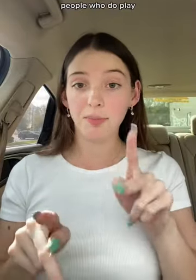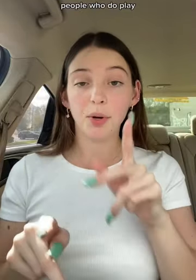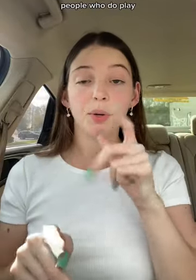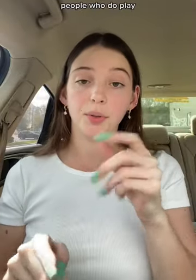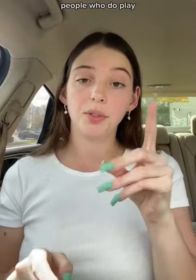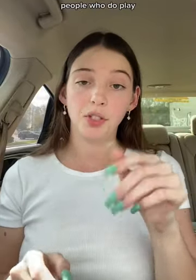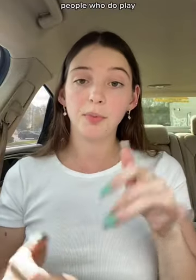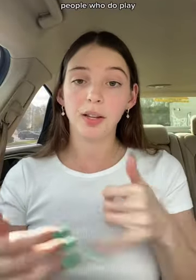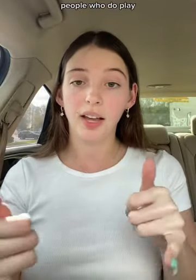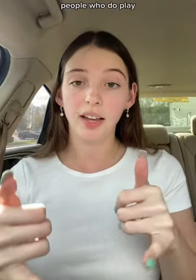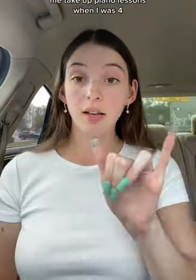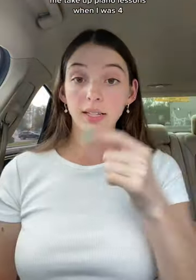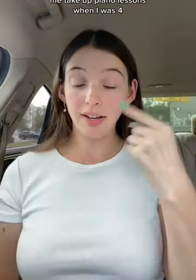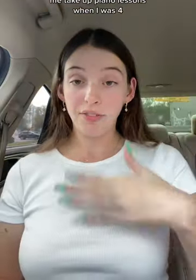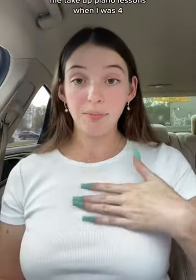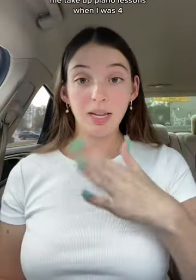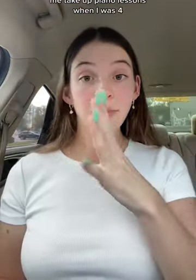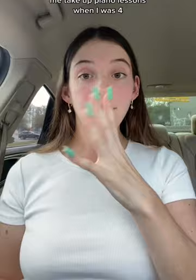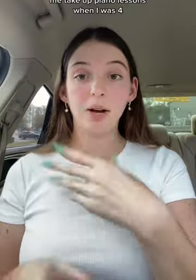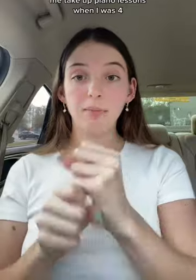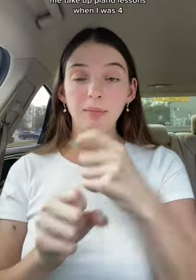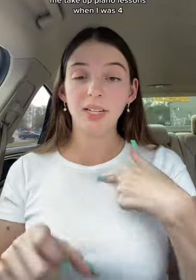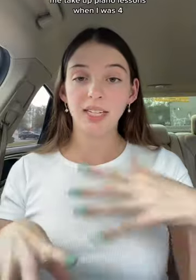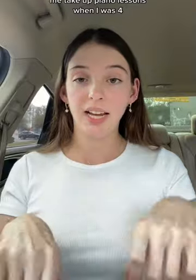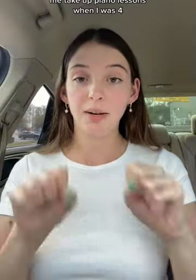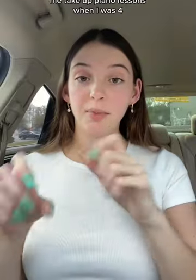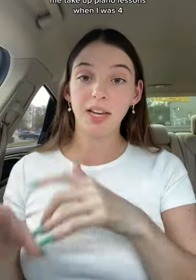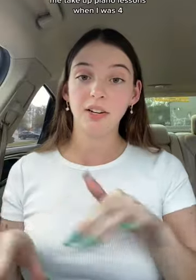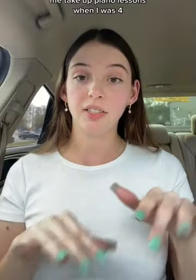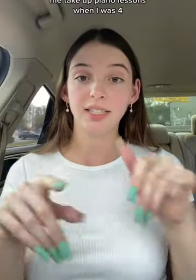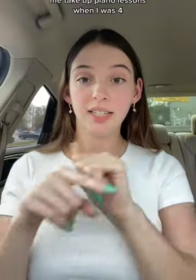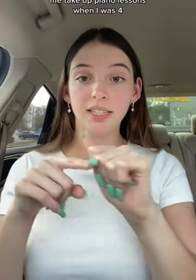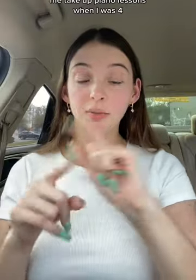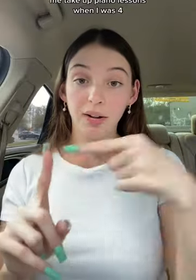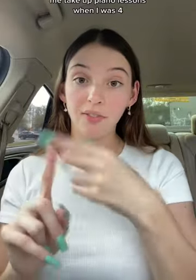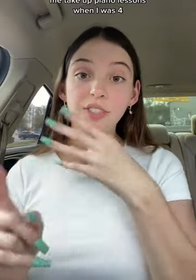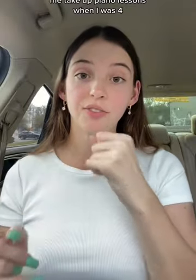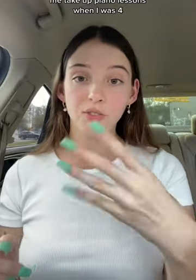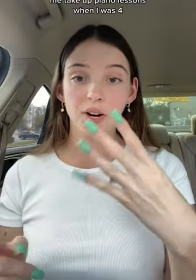who do play. Like for me, my mom made me take up piano lessons when I was four,